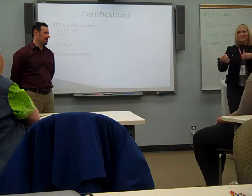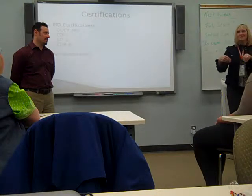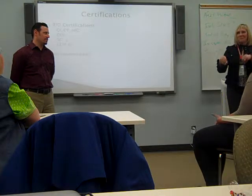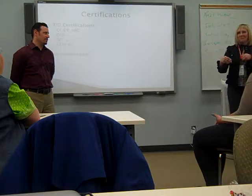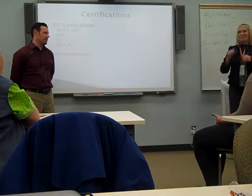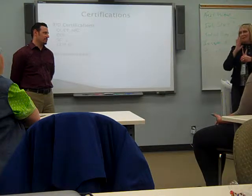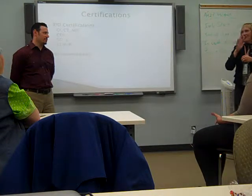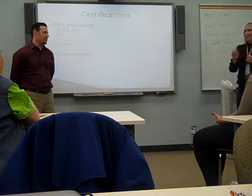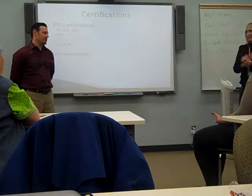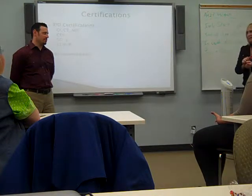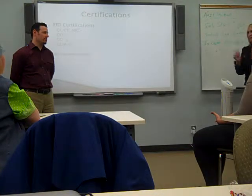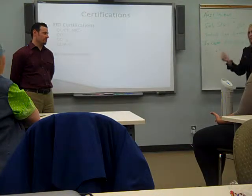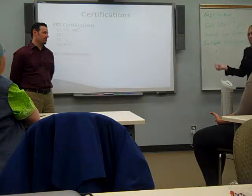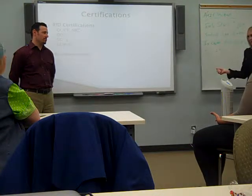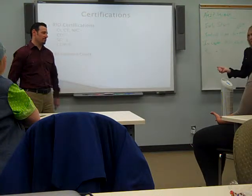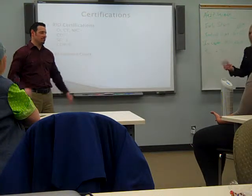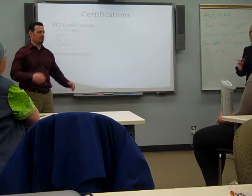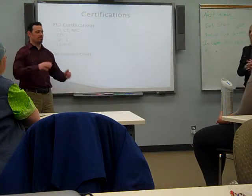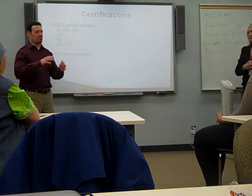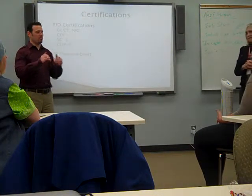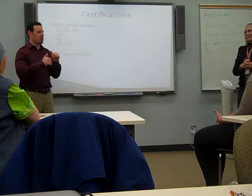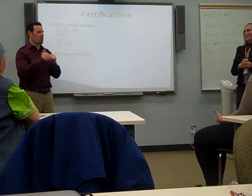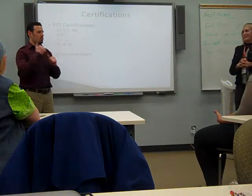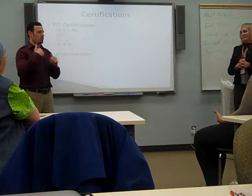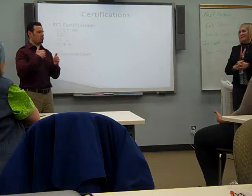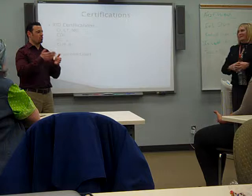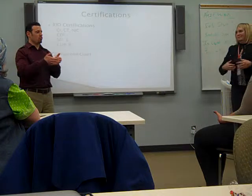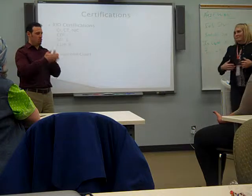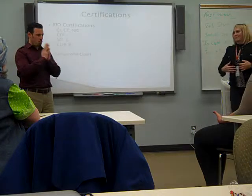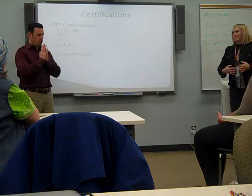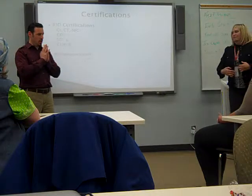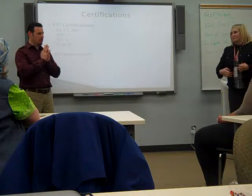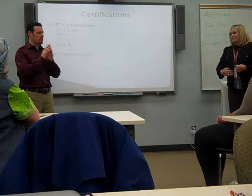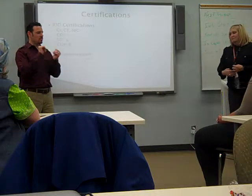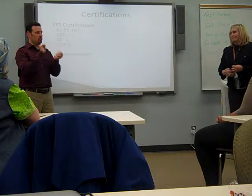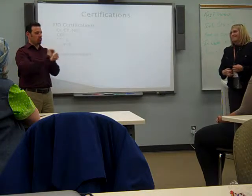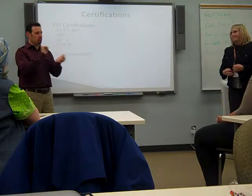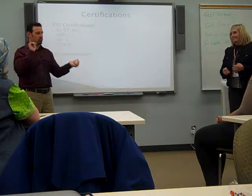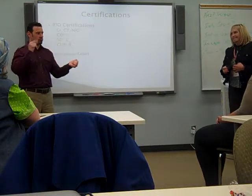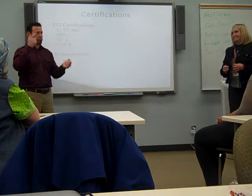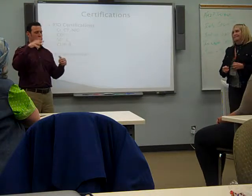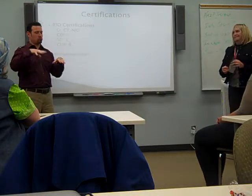But now they become more flexible with uncuffing deaf consumers.